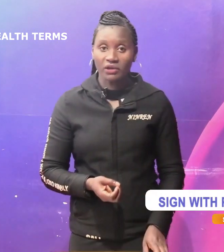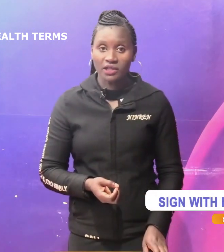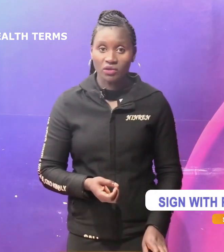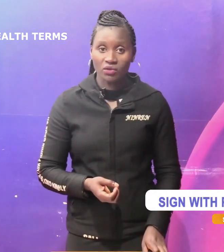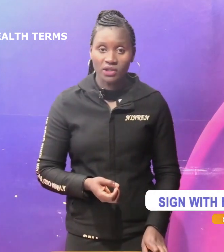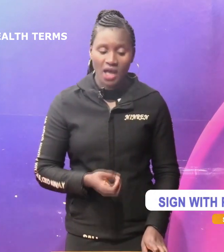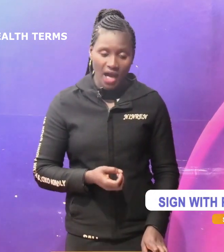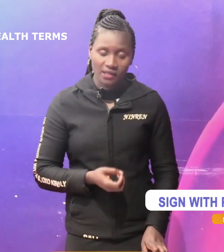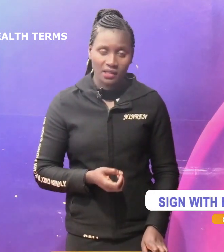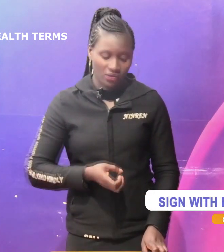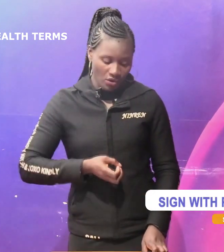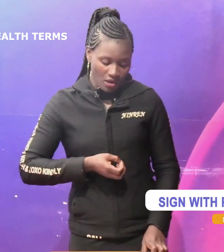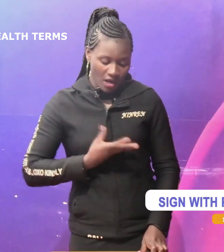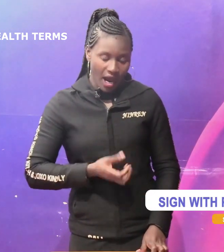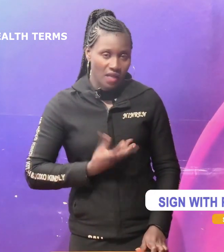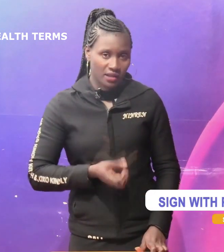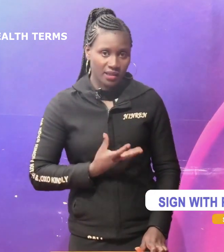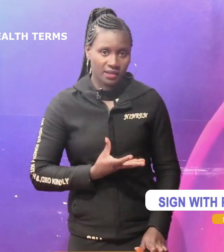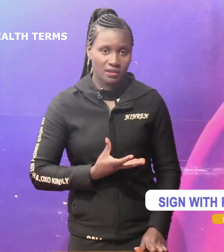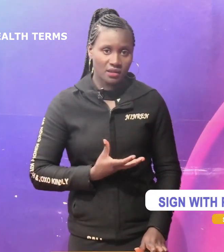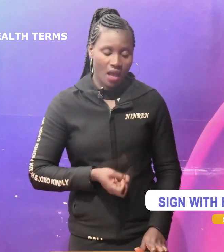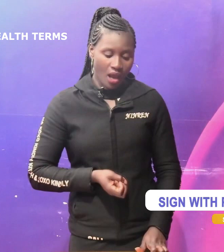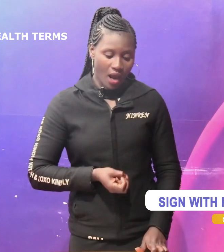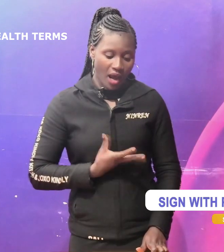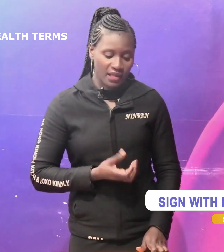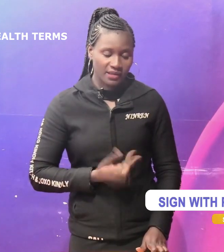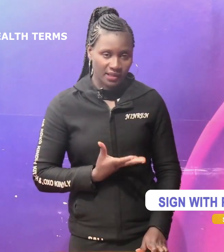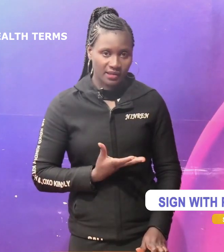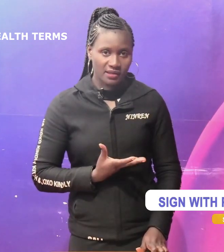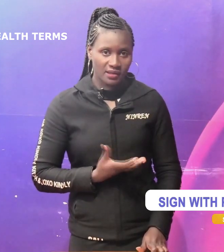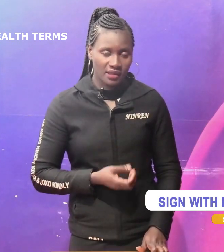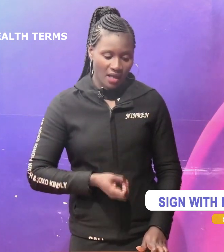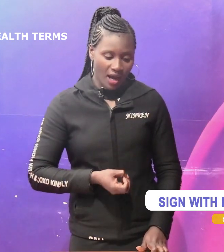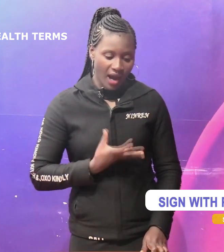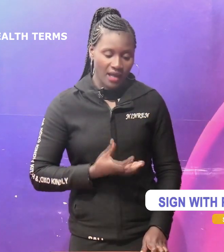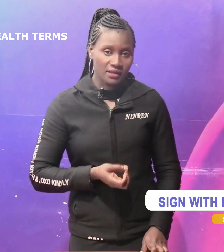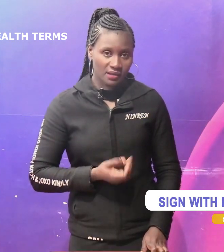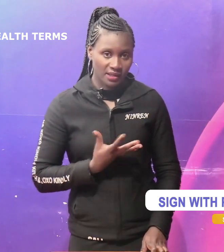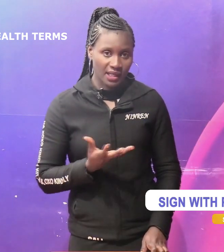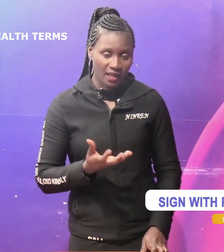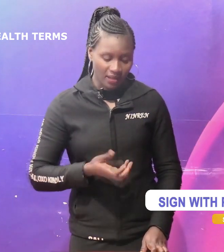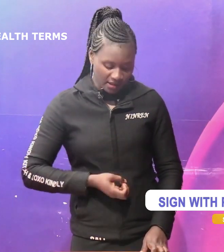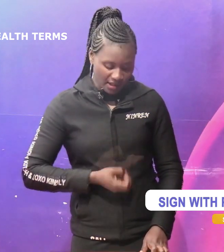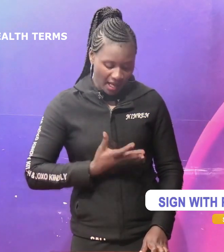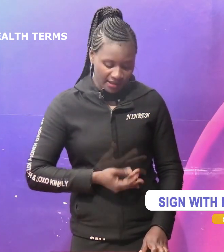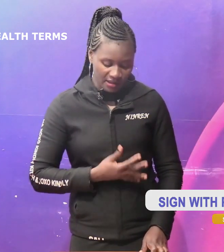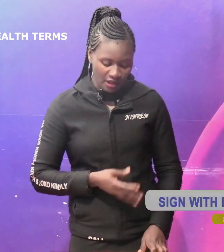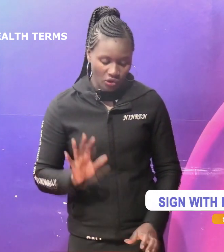was ulcer. So ulcers. Ulcers. Ulcers, like this. Ulcers. So we